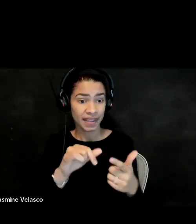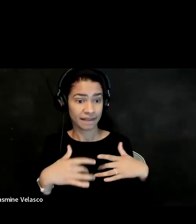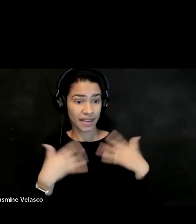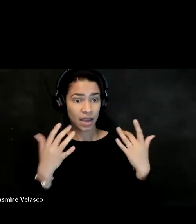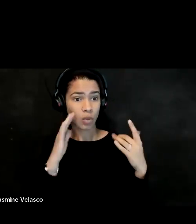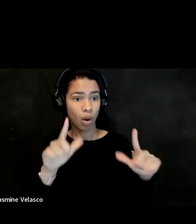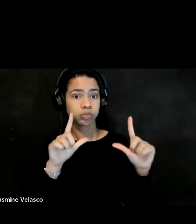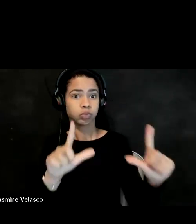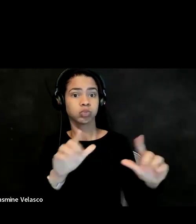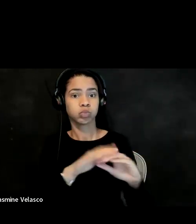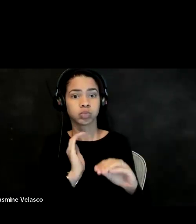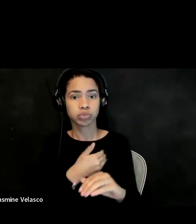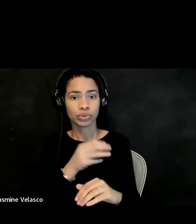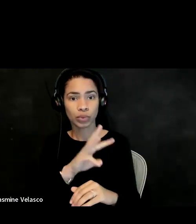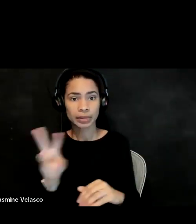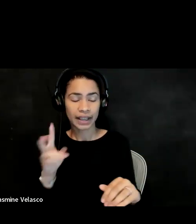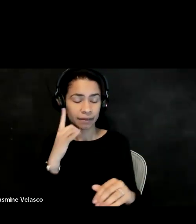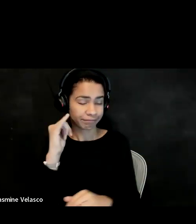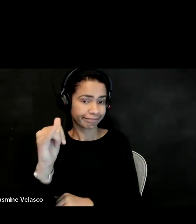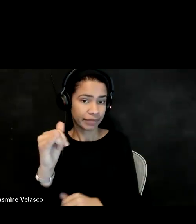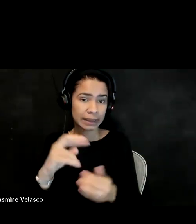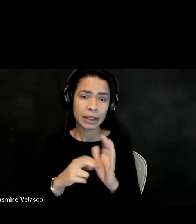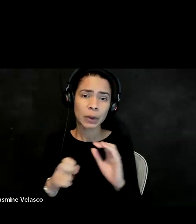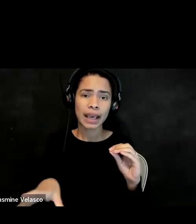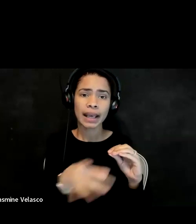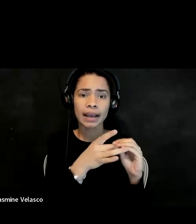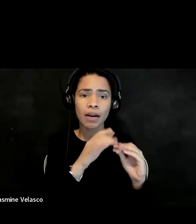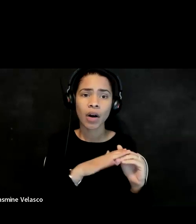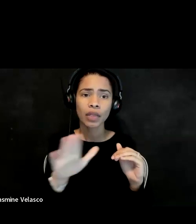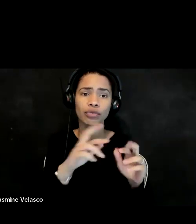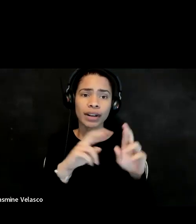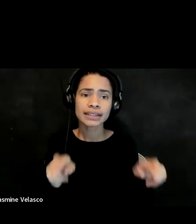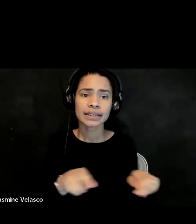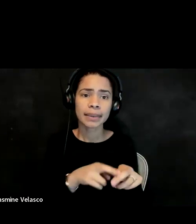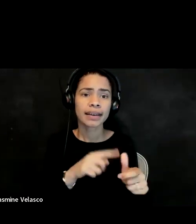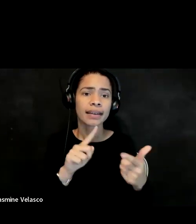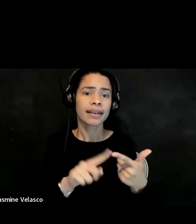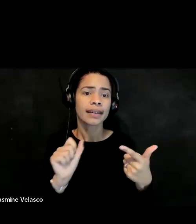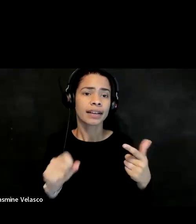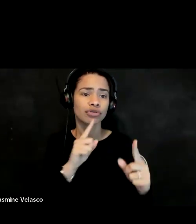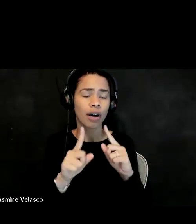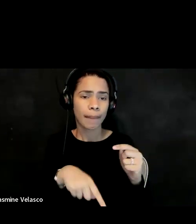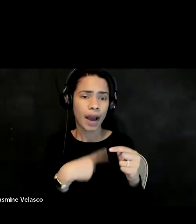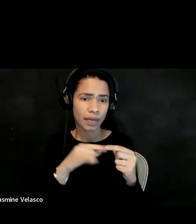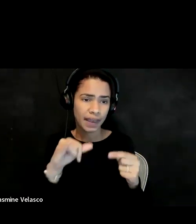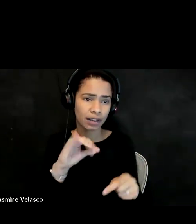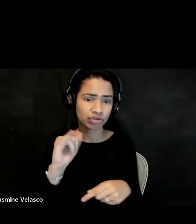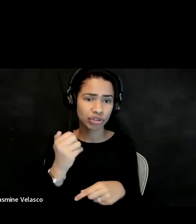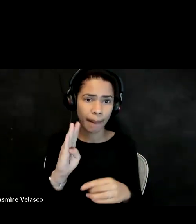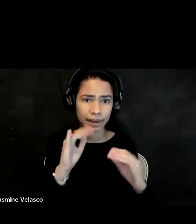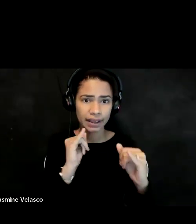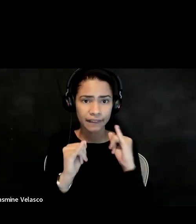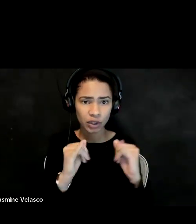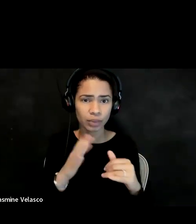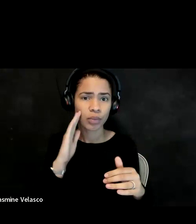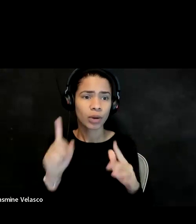in perpetuity so that they can link back to it on their resume. They can talk about it in job interviews, shows up in their SEO, you know,